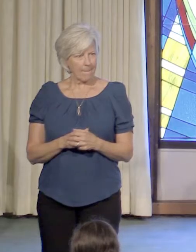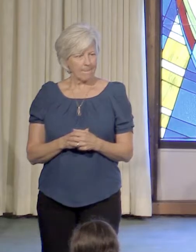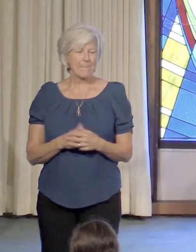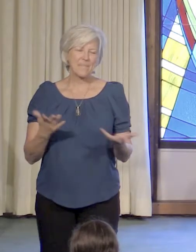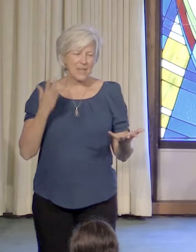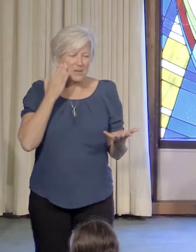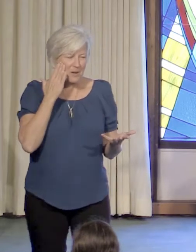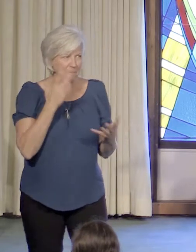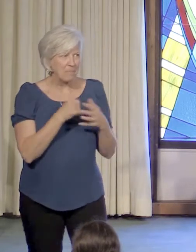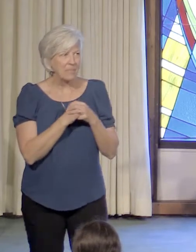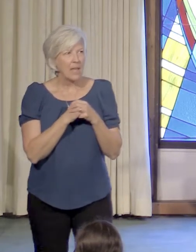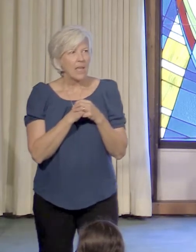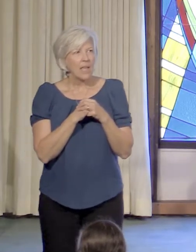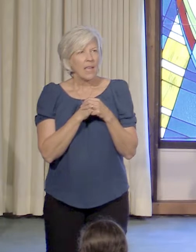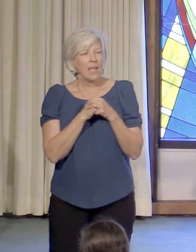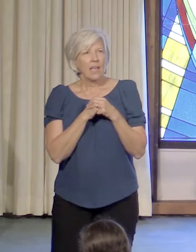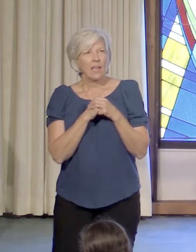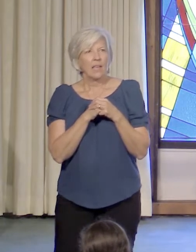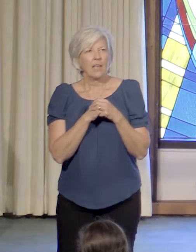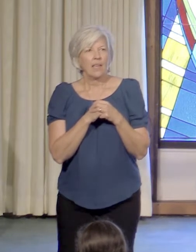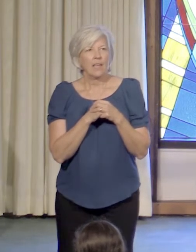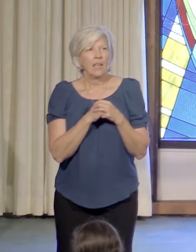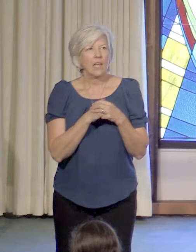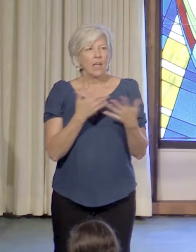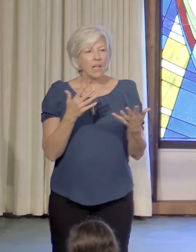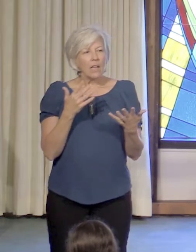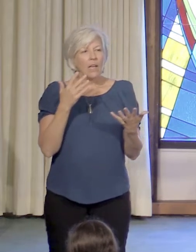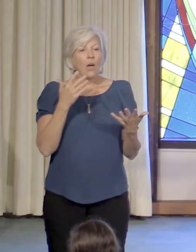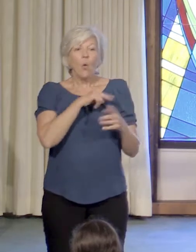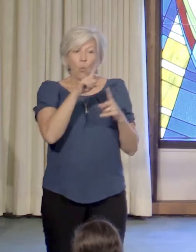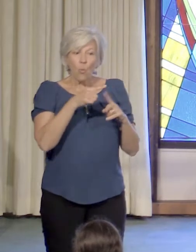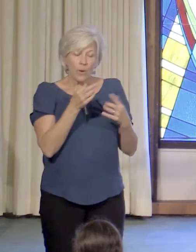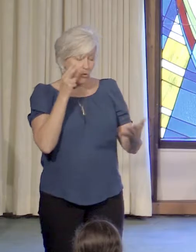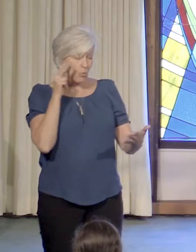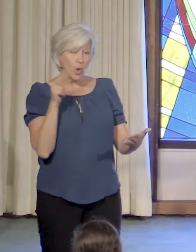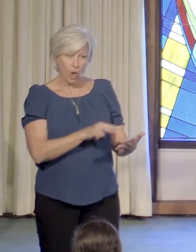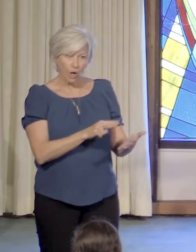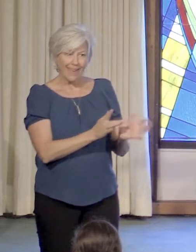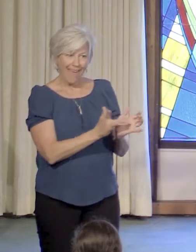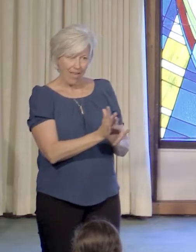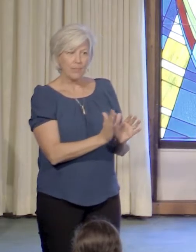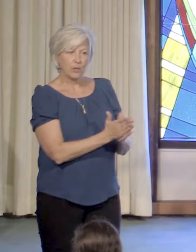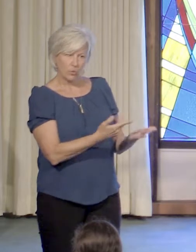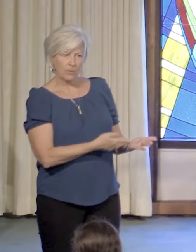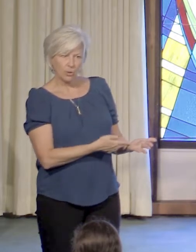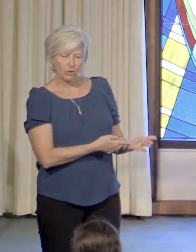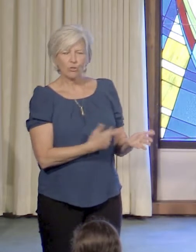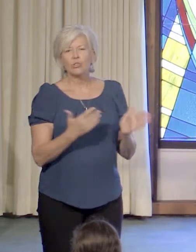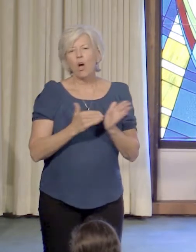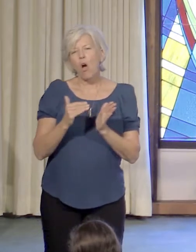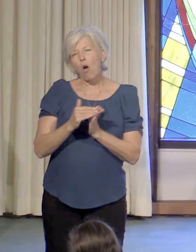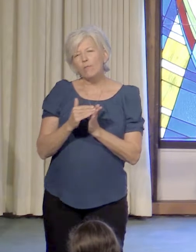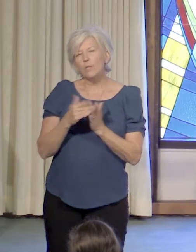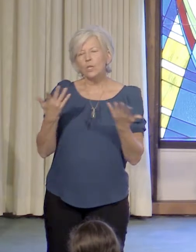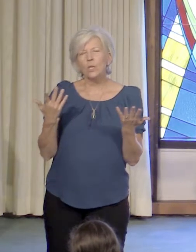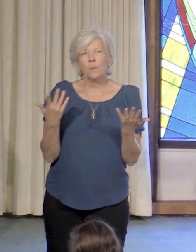You know, when we look at the scriptures, we often think